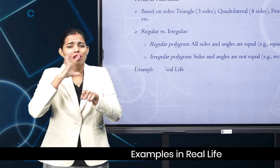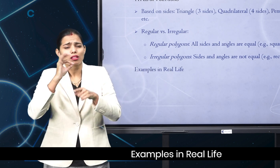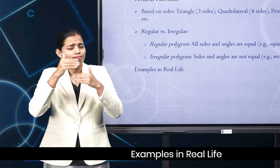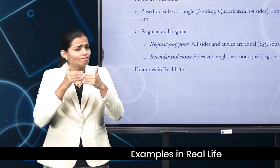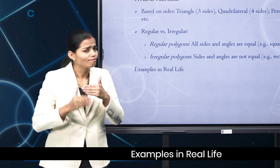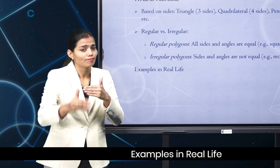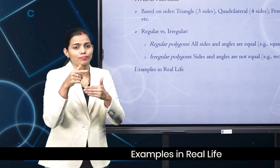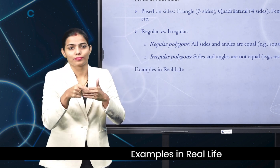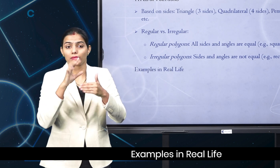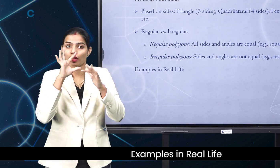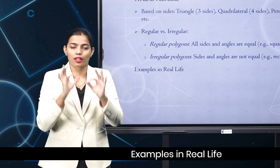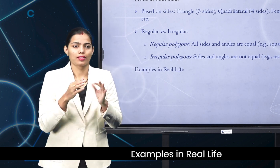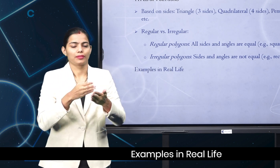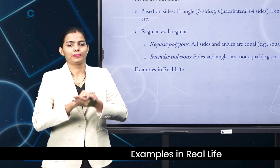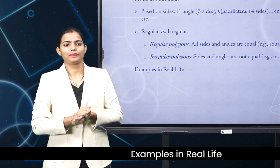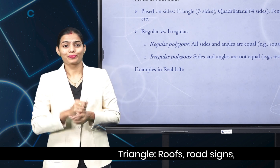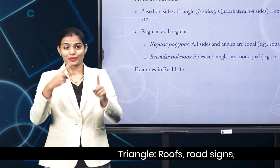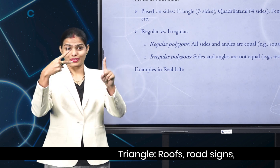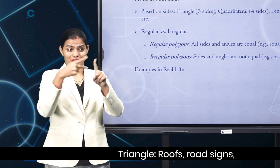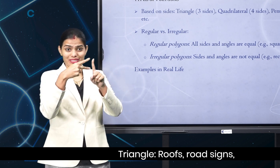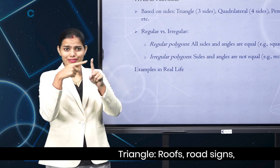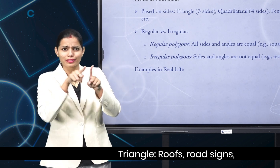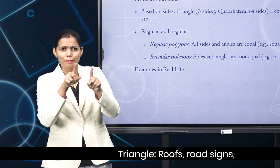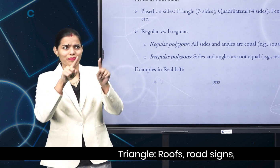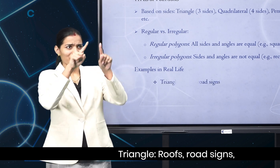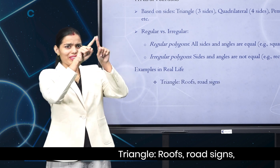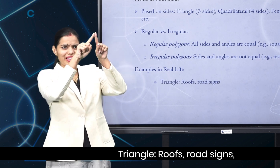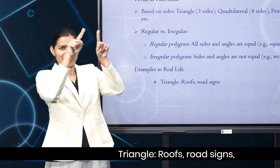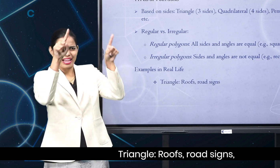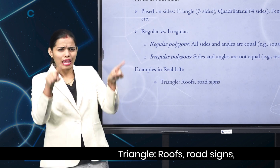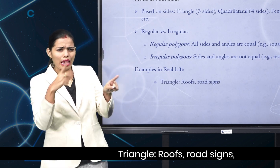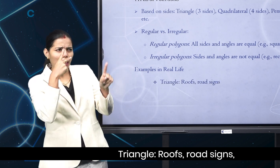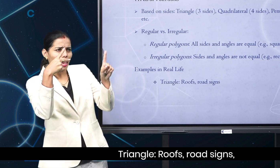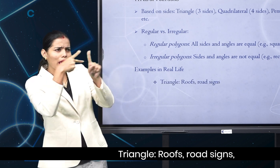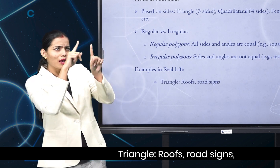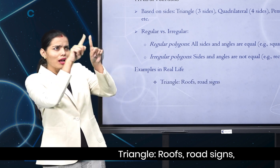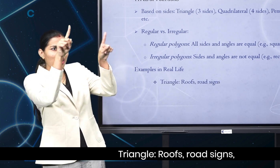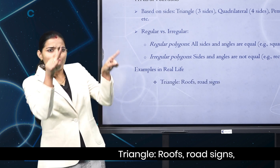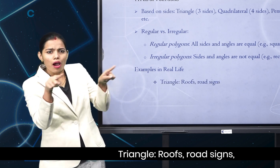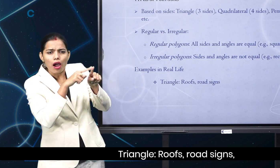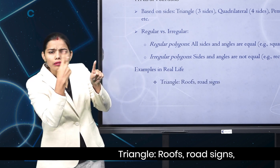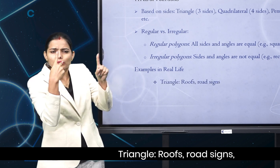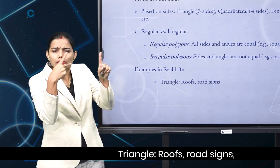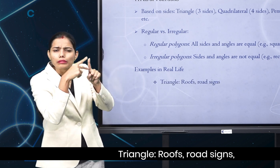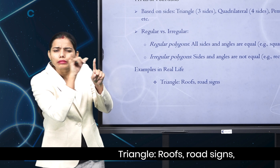Examples in real life. Triangle, roofs, road signs.